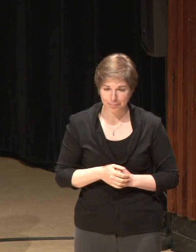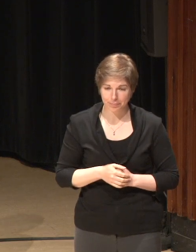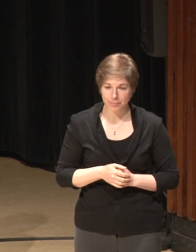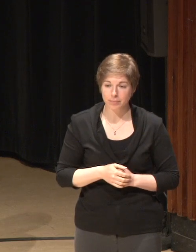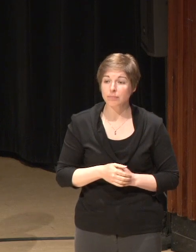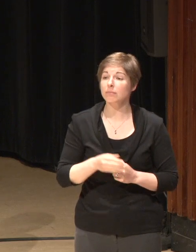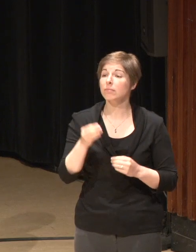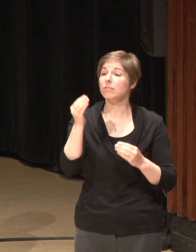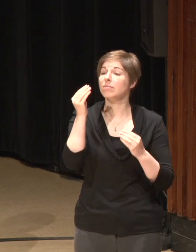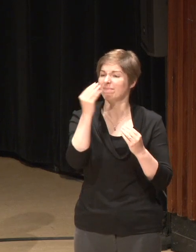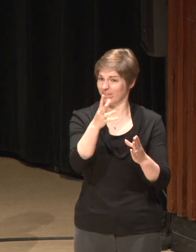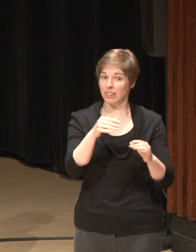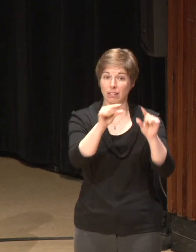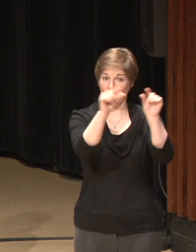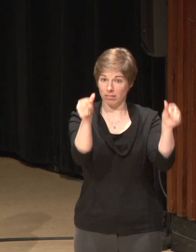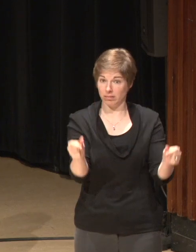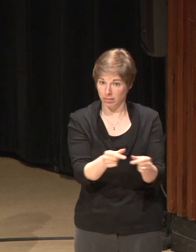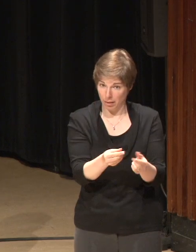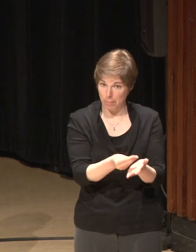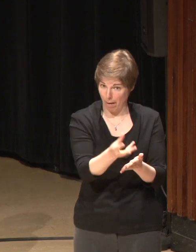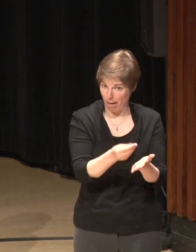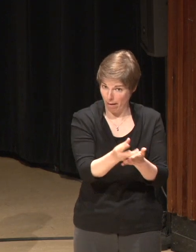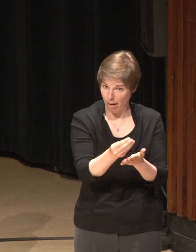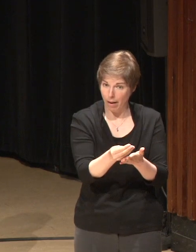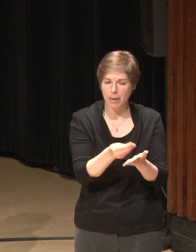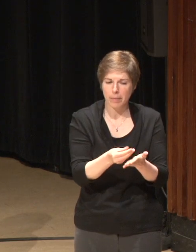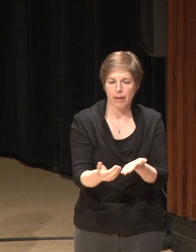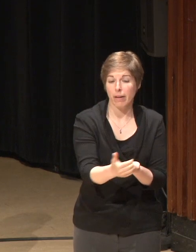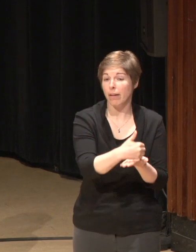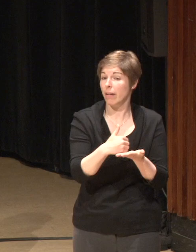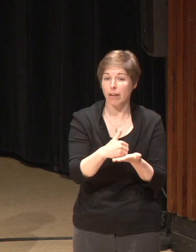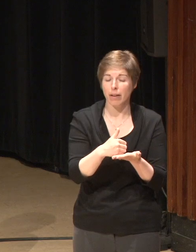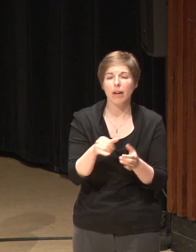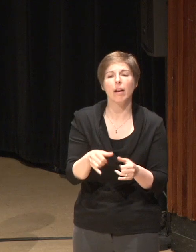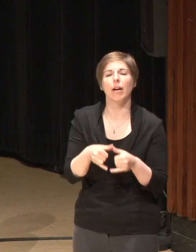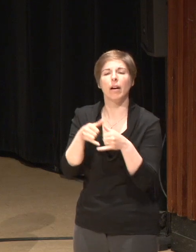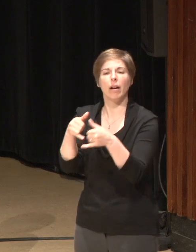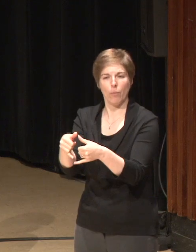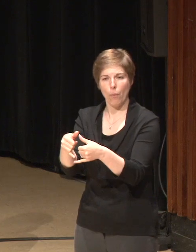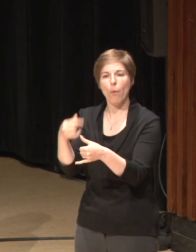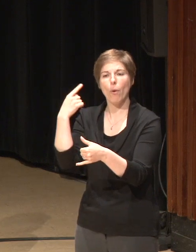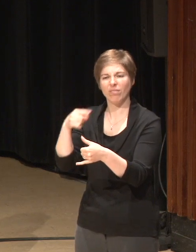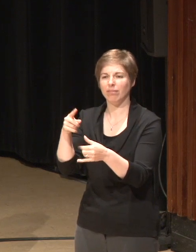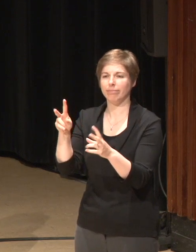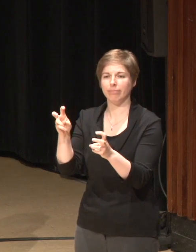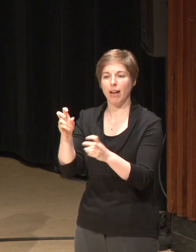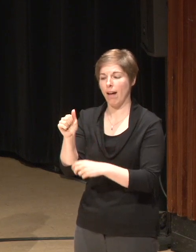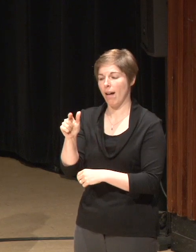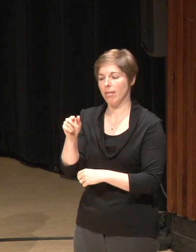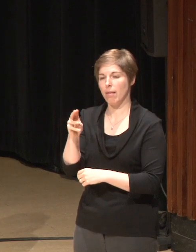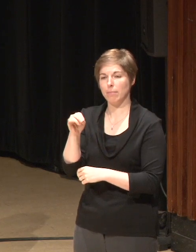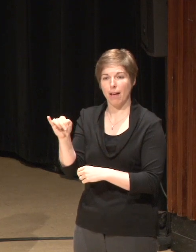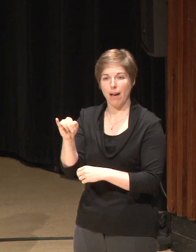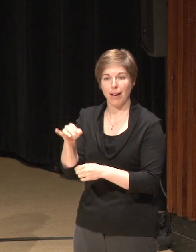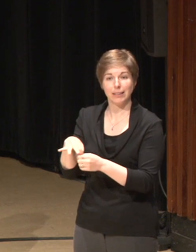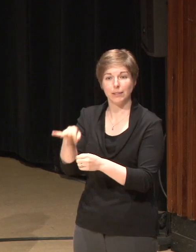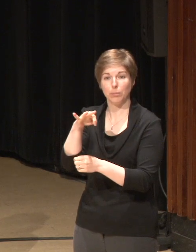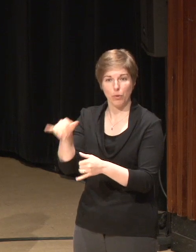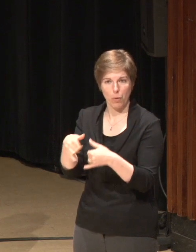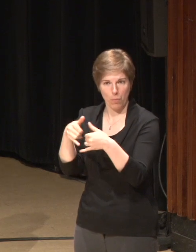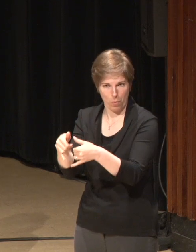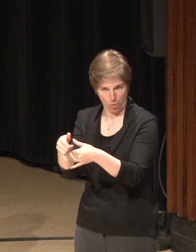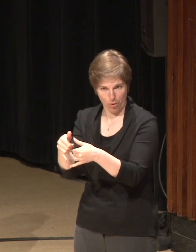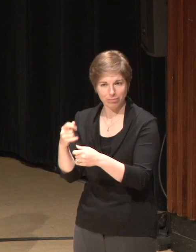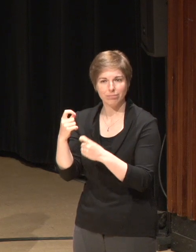all proceeds from the frames support the Alumni Spirit Award given annually to the one graduate from each campus